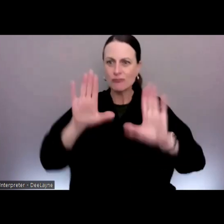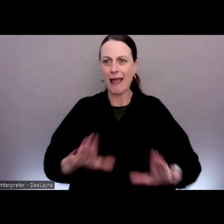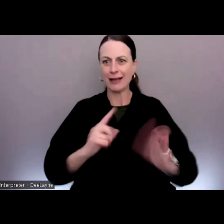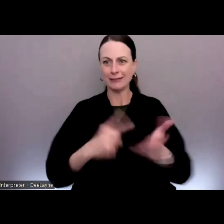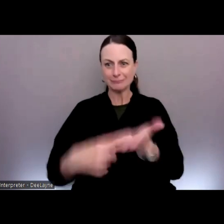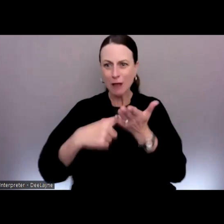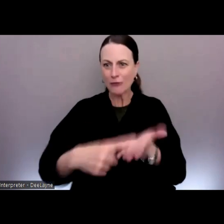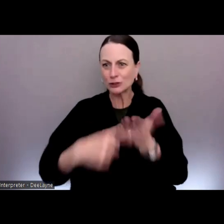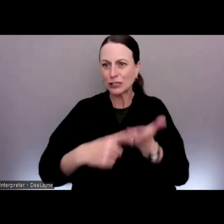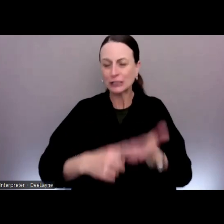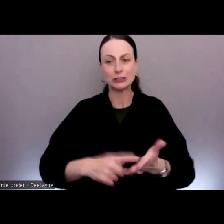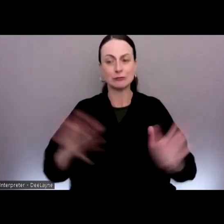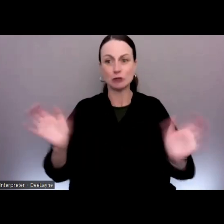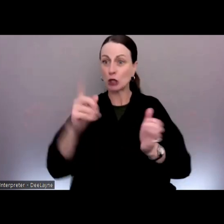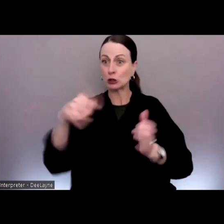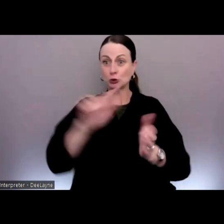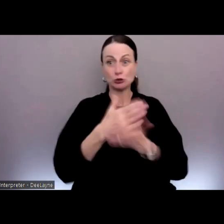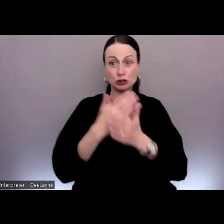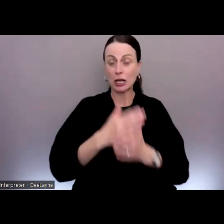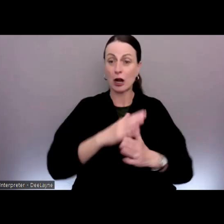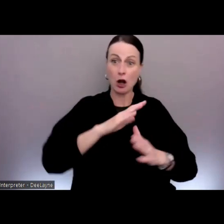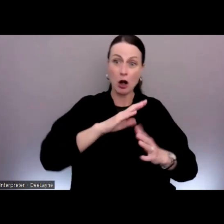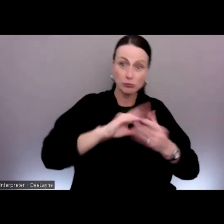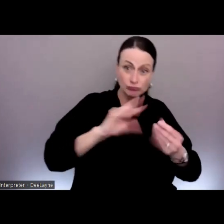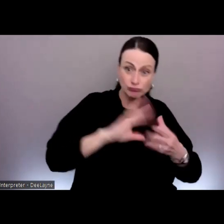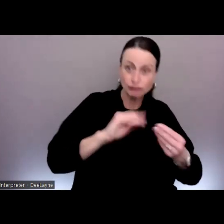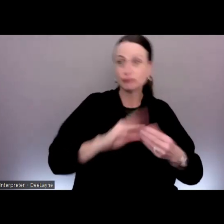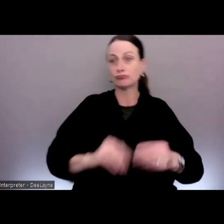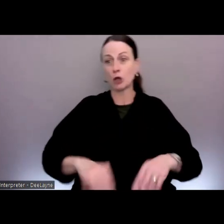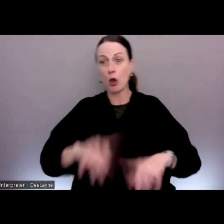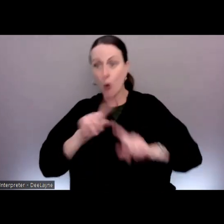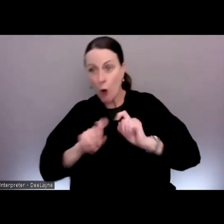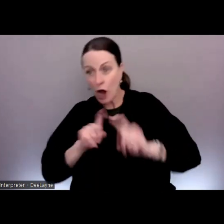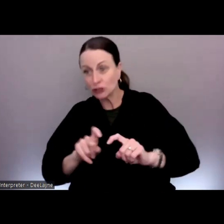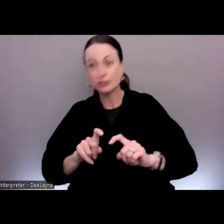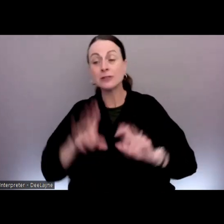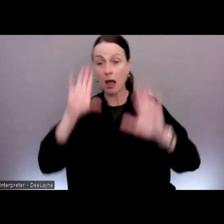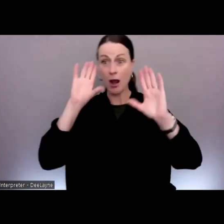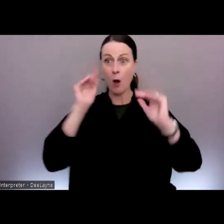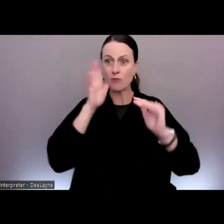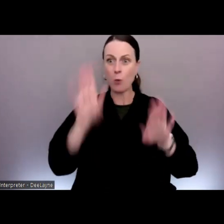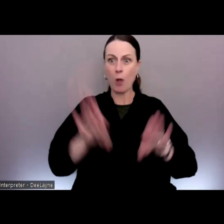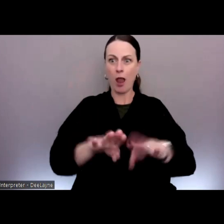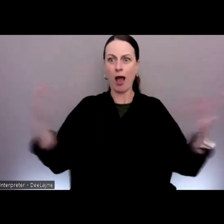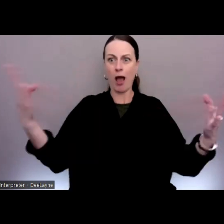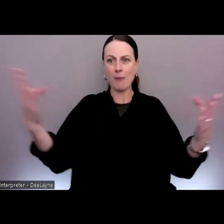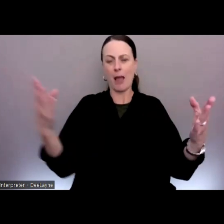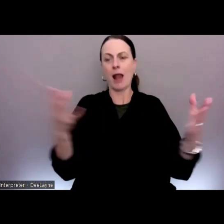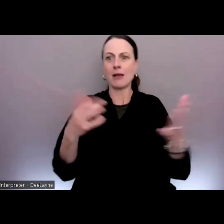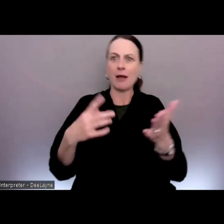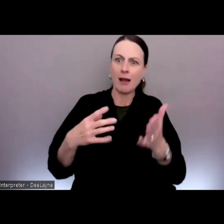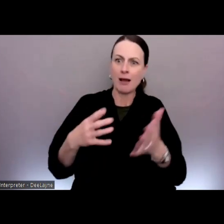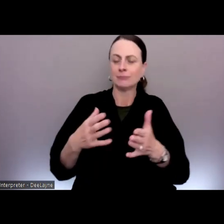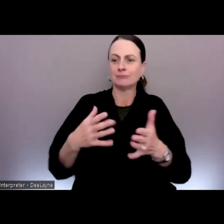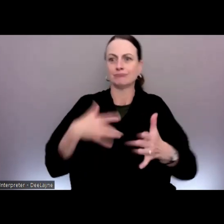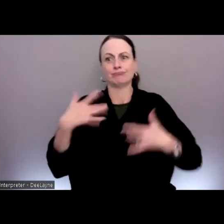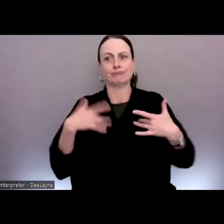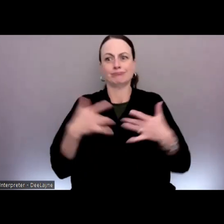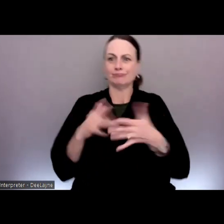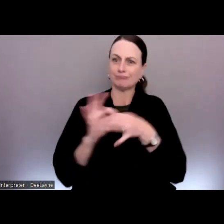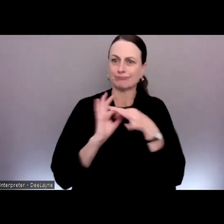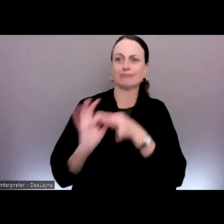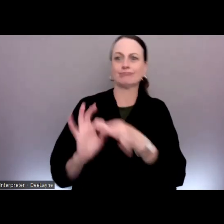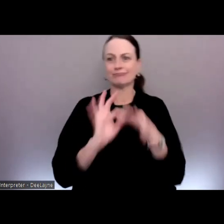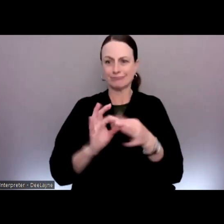to share your comments and questions, and hopefully we'll have a generative conversation after I finish